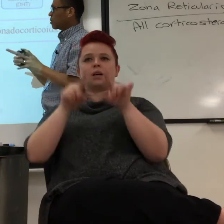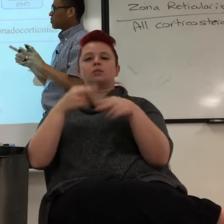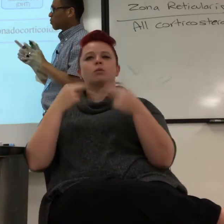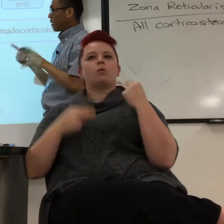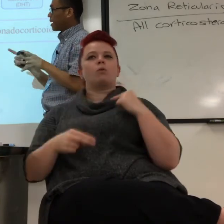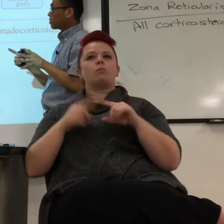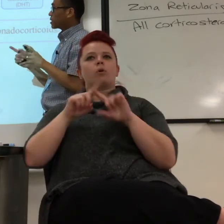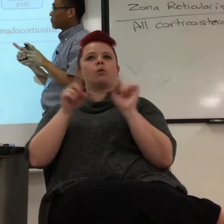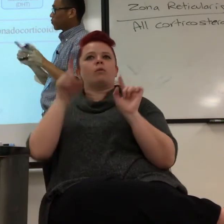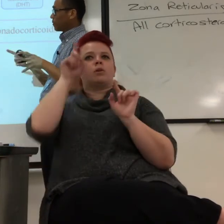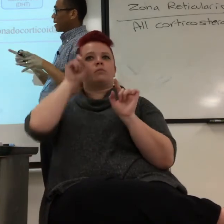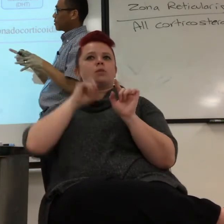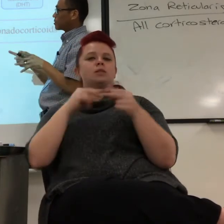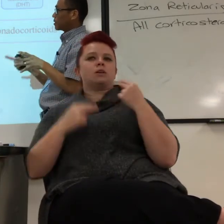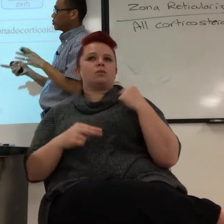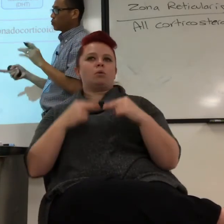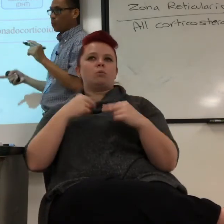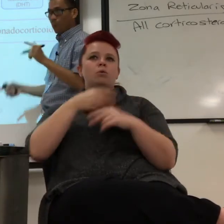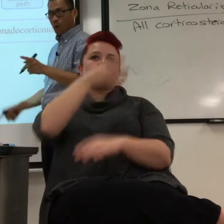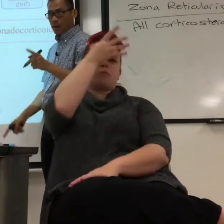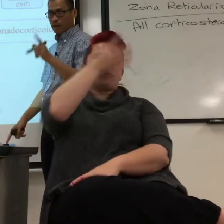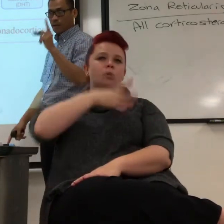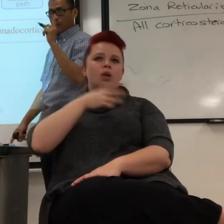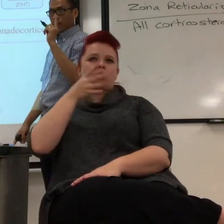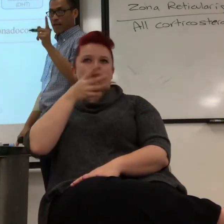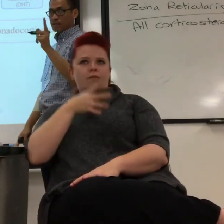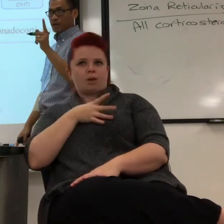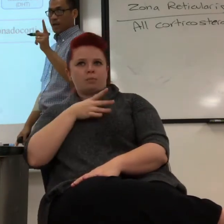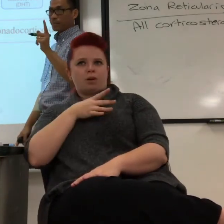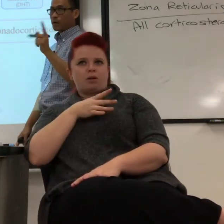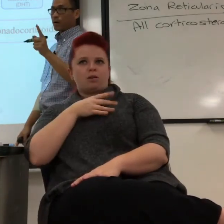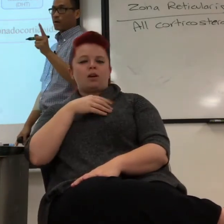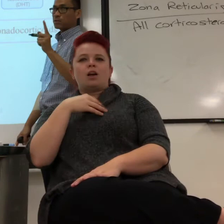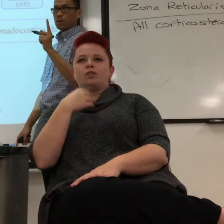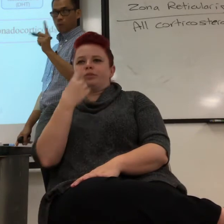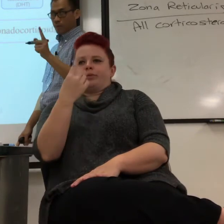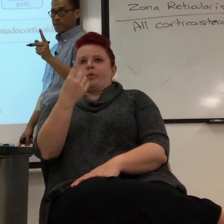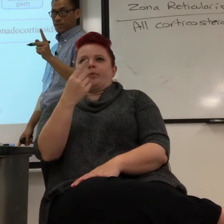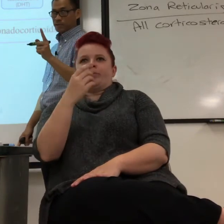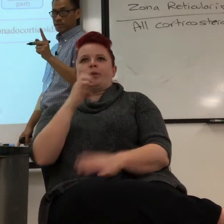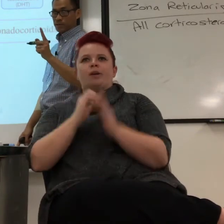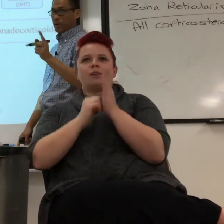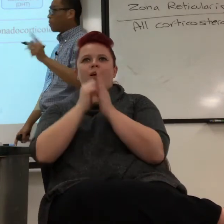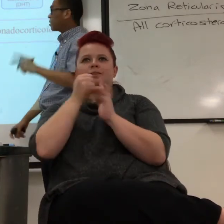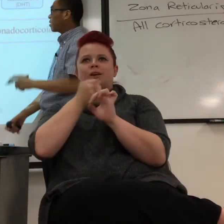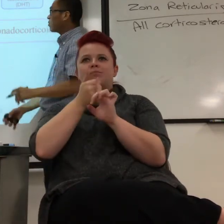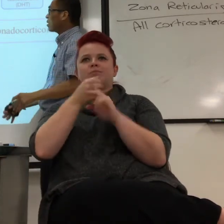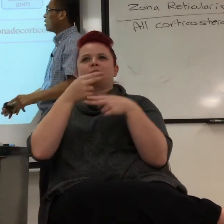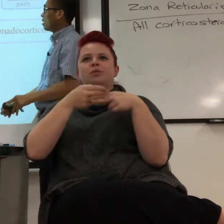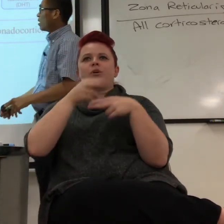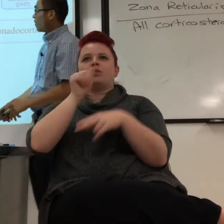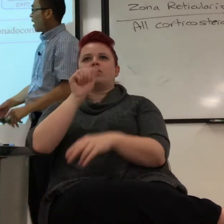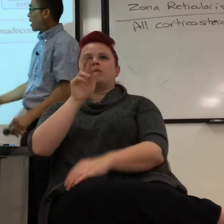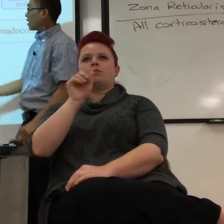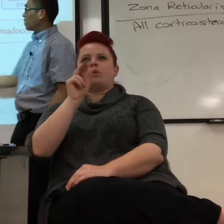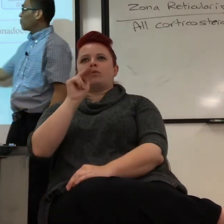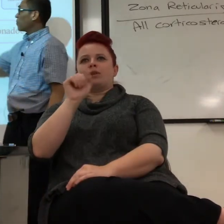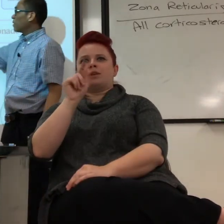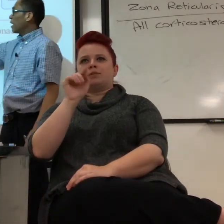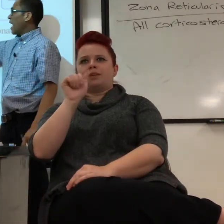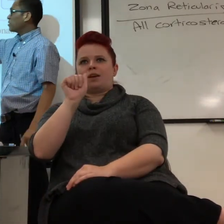sex hormones, for males and for females, is due to one enzyme called aromatase. So I would note